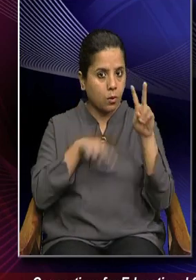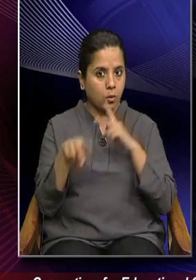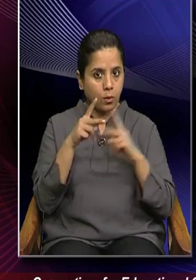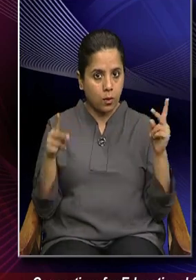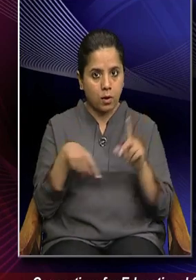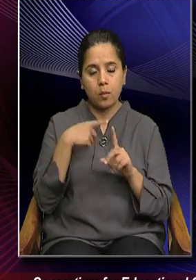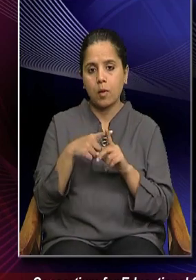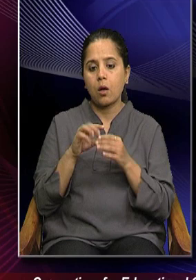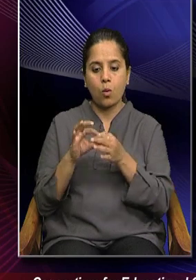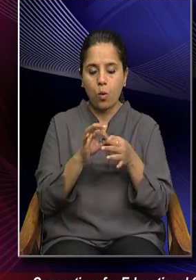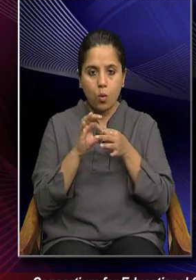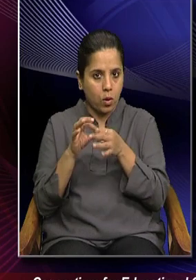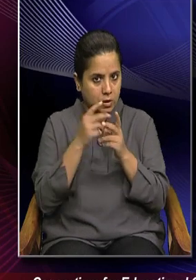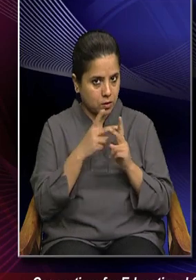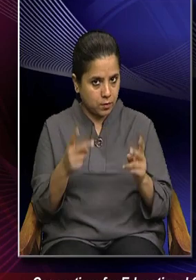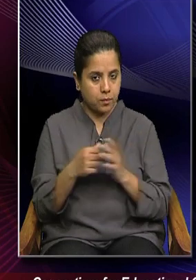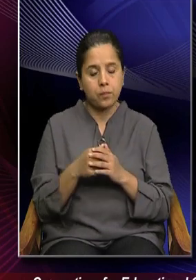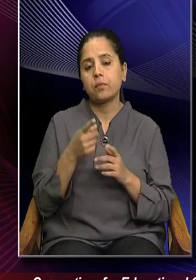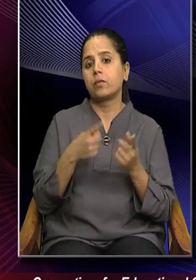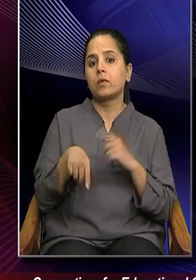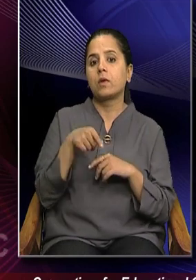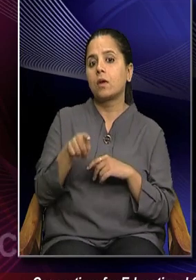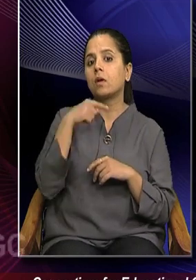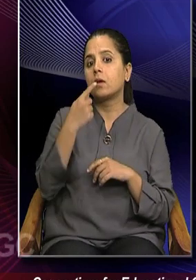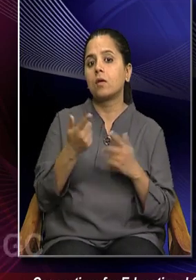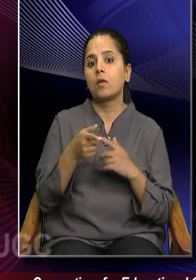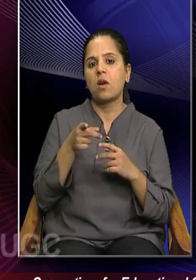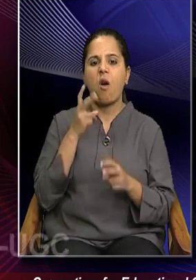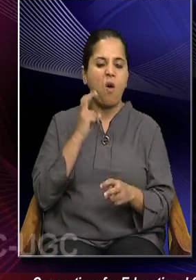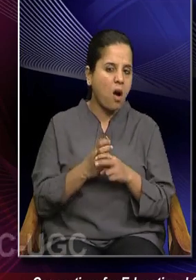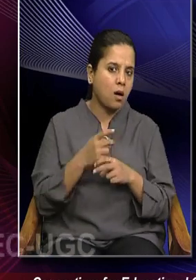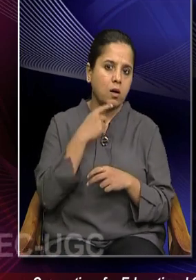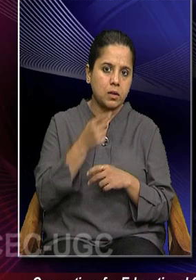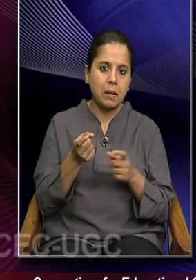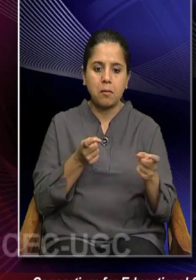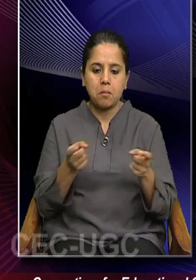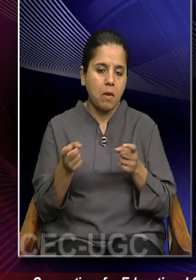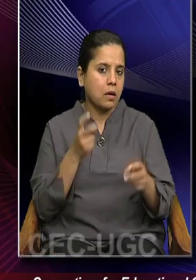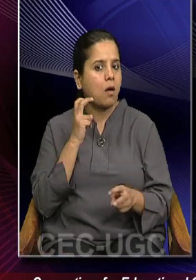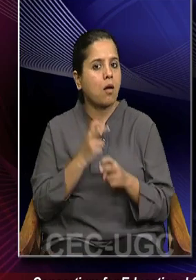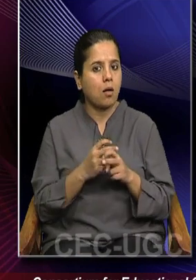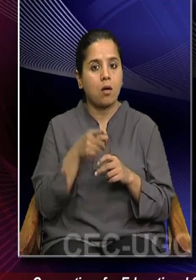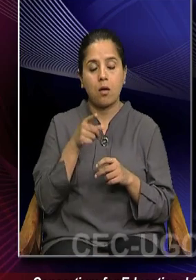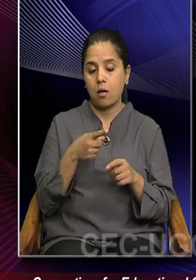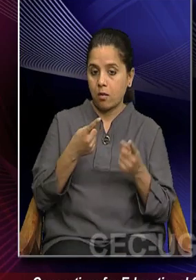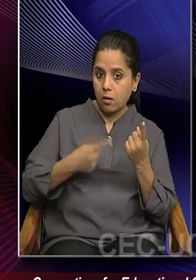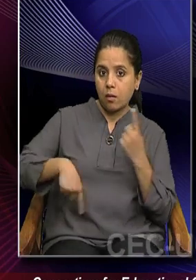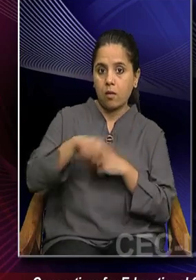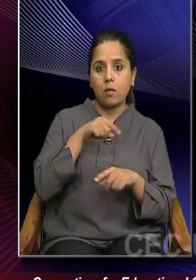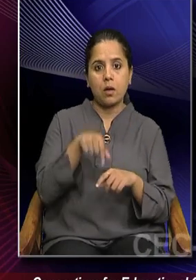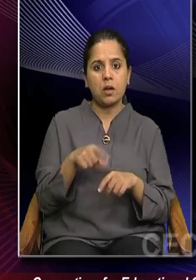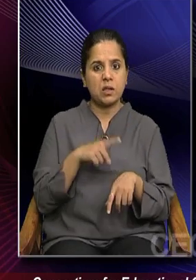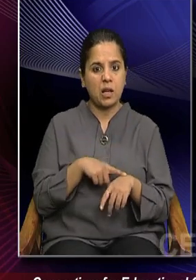and coordination, making them harder to manage within the